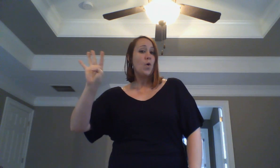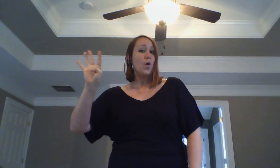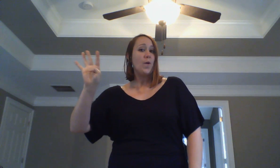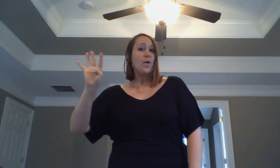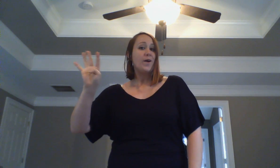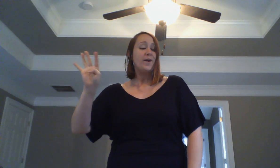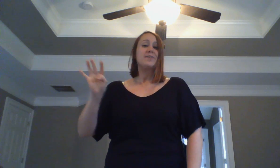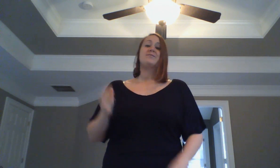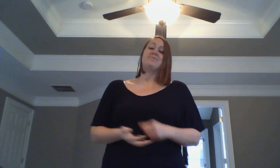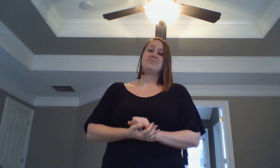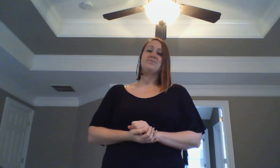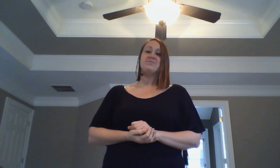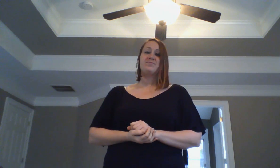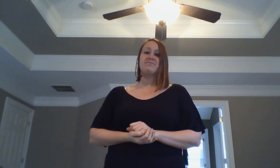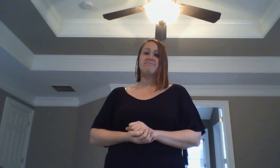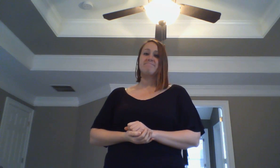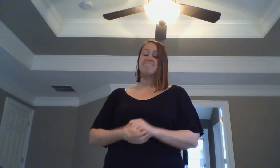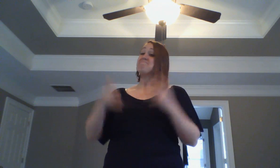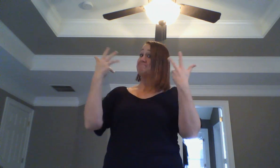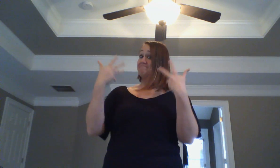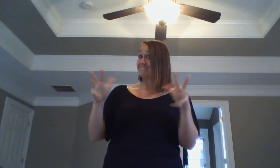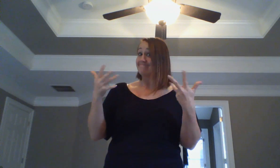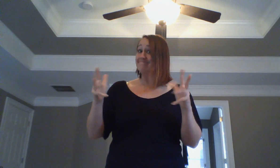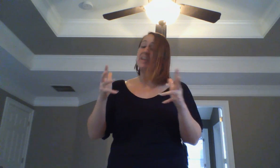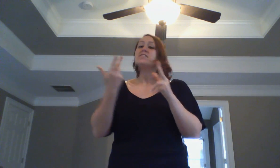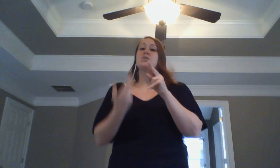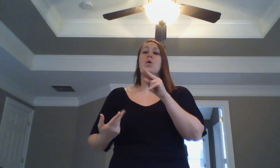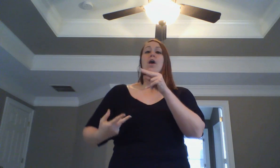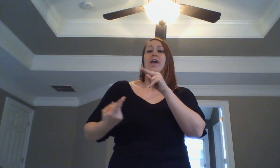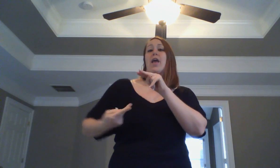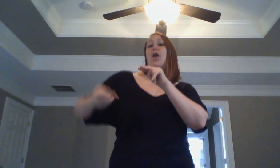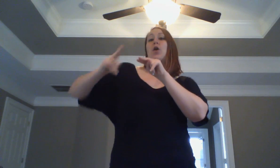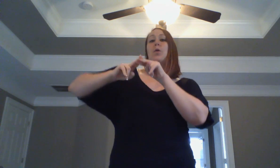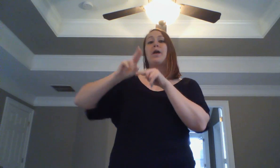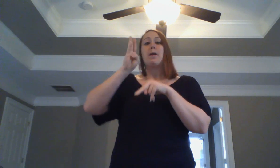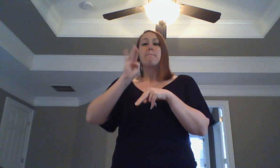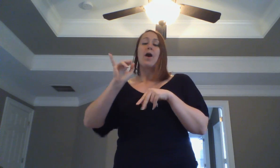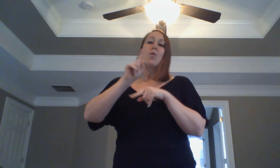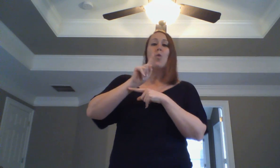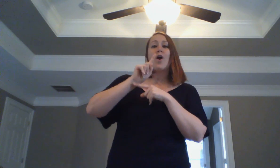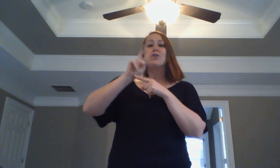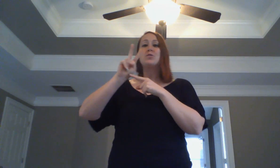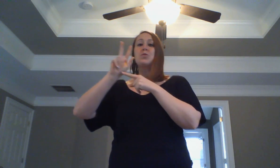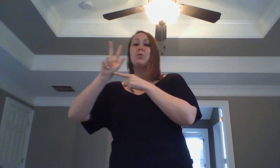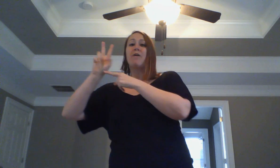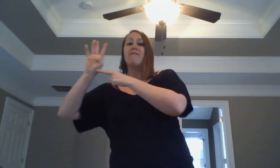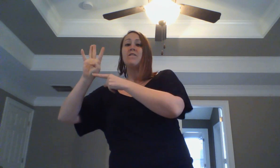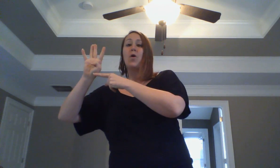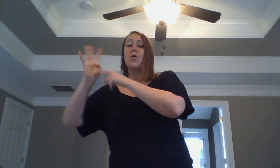4. Notice all we did was just increase it by 1, by 2, by 3, by 4. And then we ended up at 7. And that was our